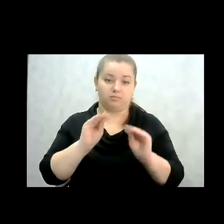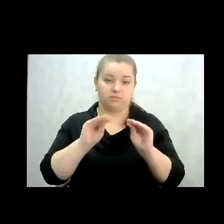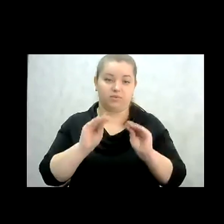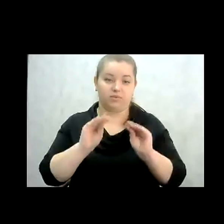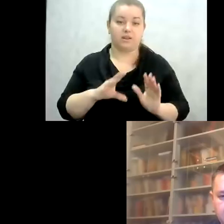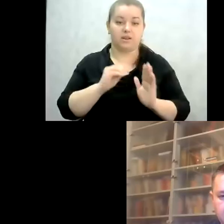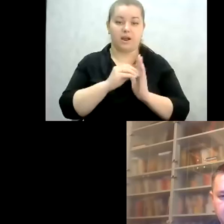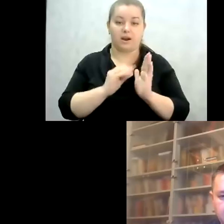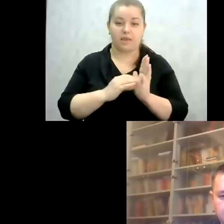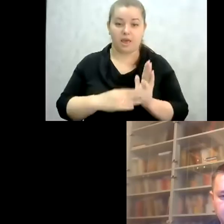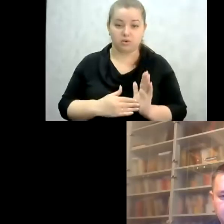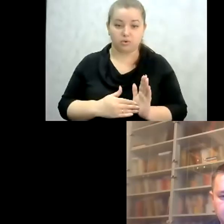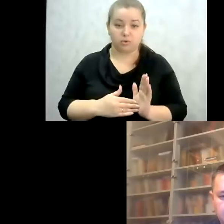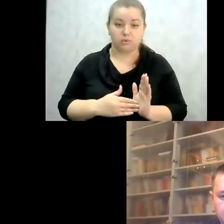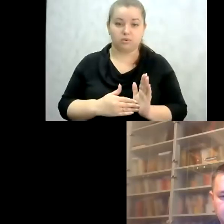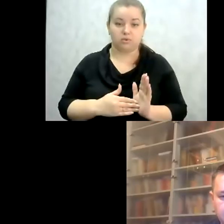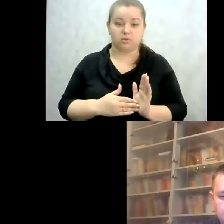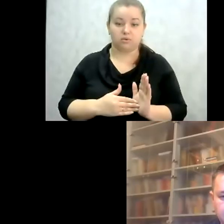as